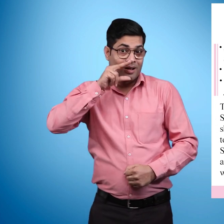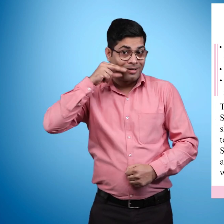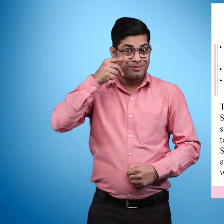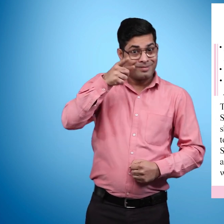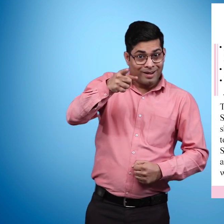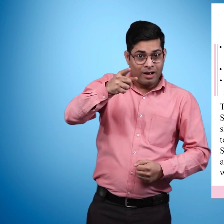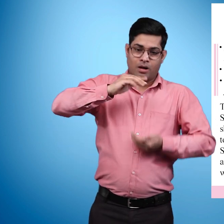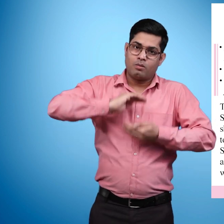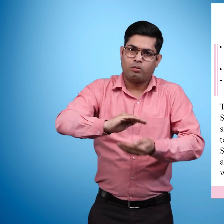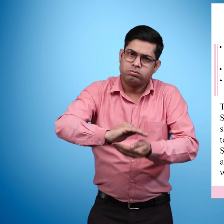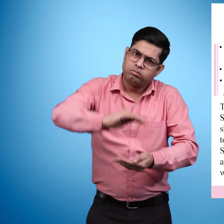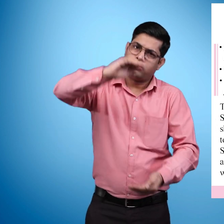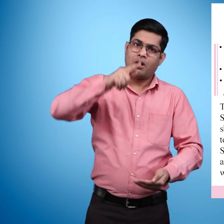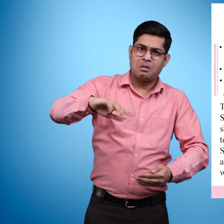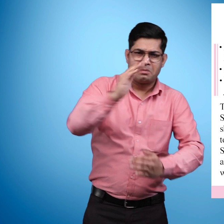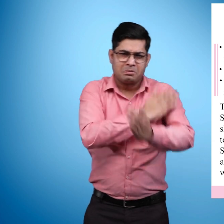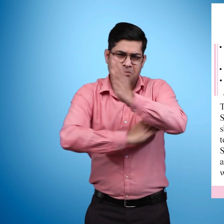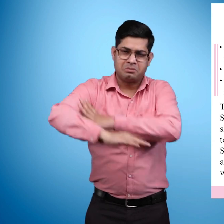Vijay Singh, people said, was a born wrestler